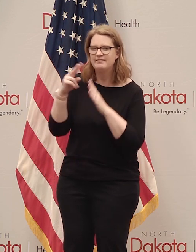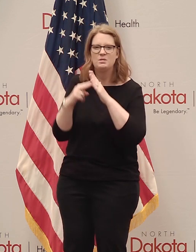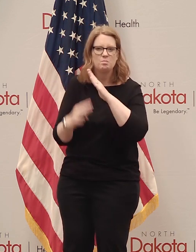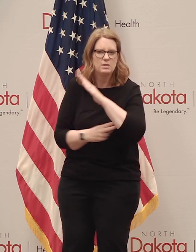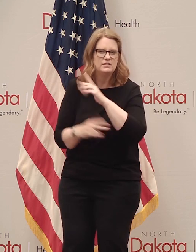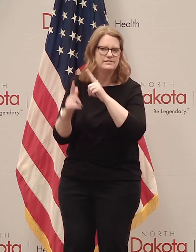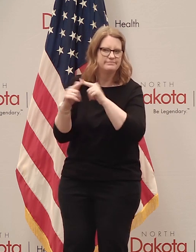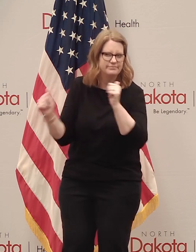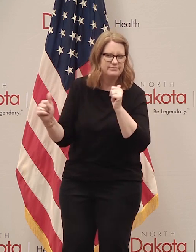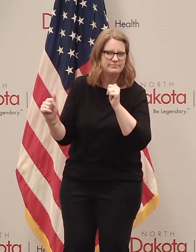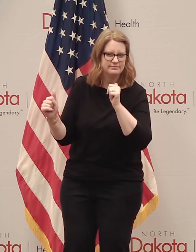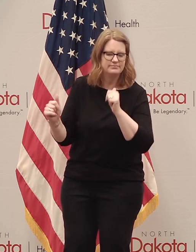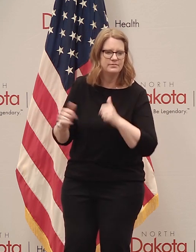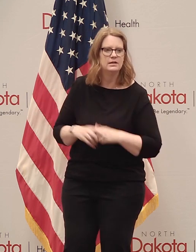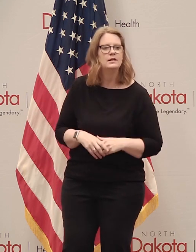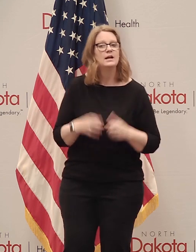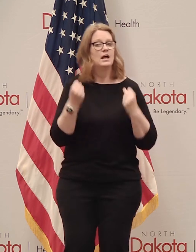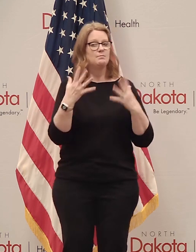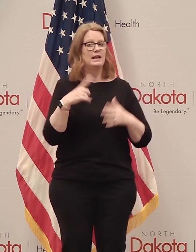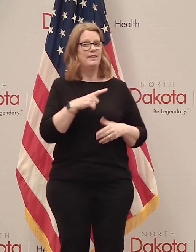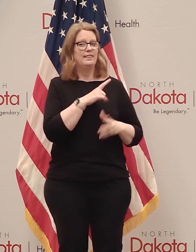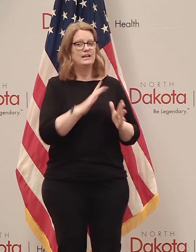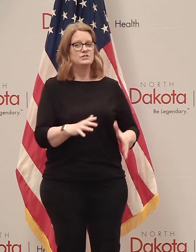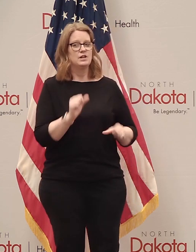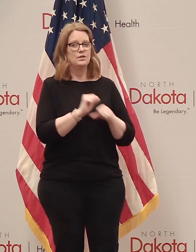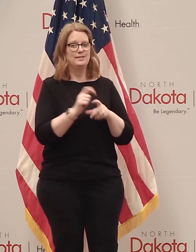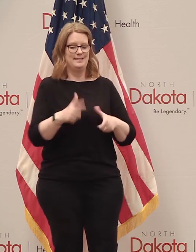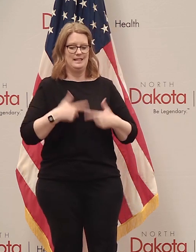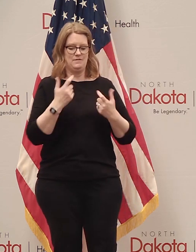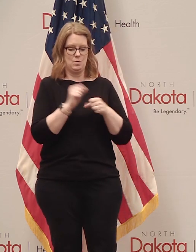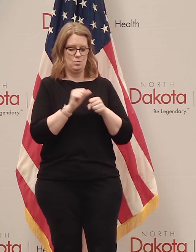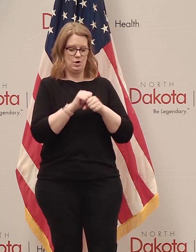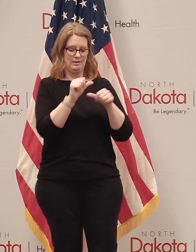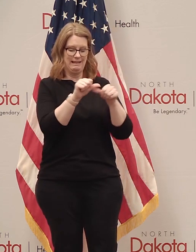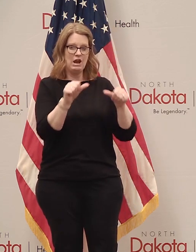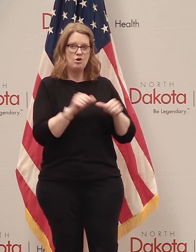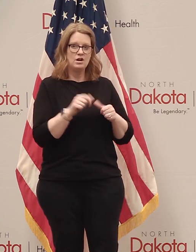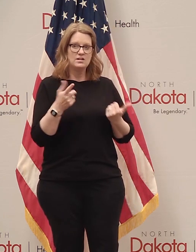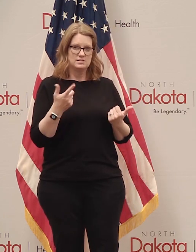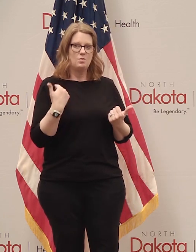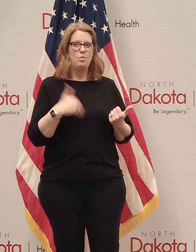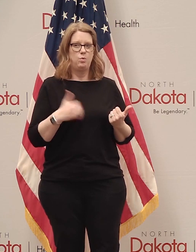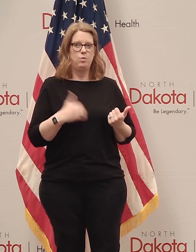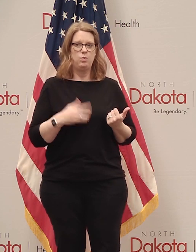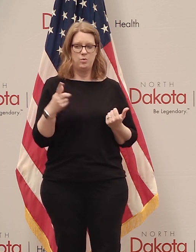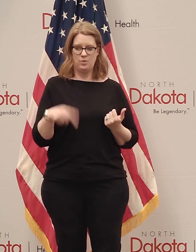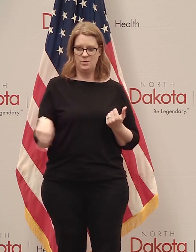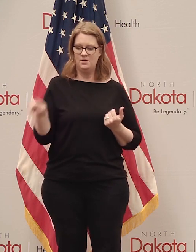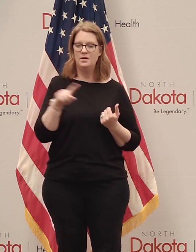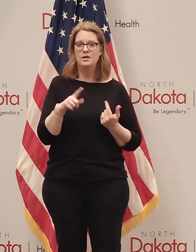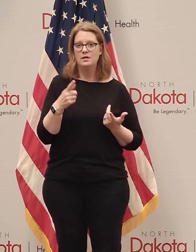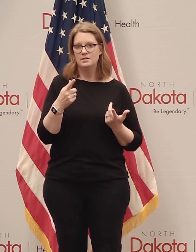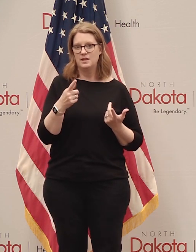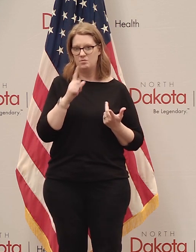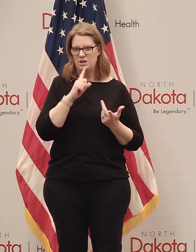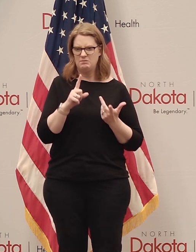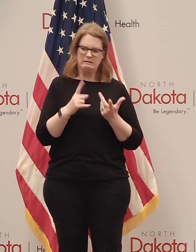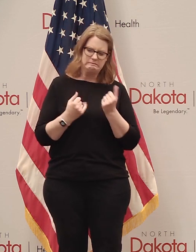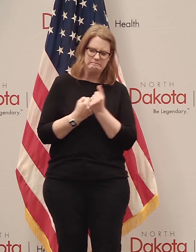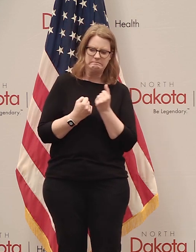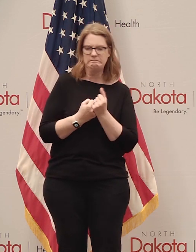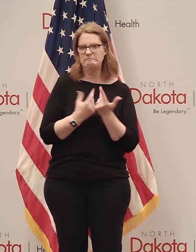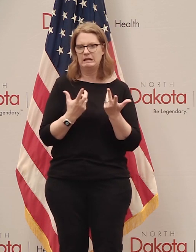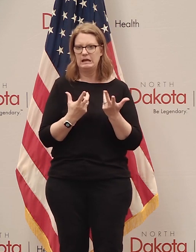want to thank a number of legislators who live and work in those areas who've also been championing this